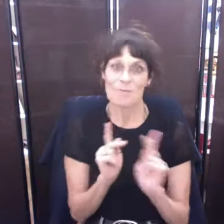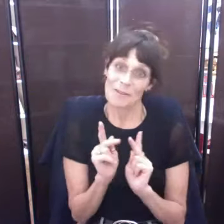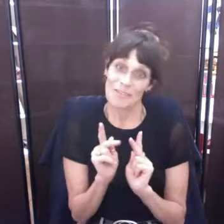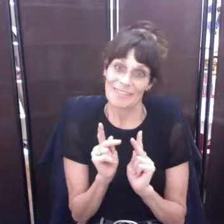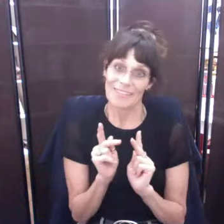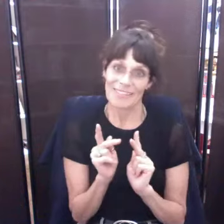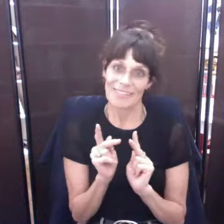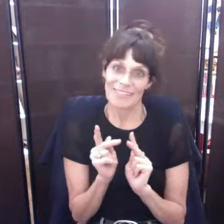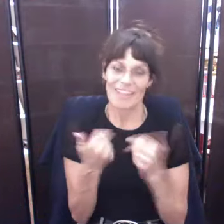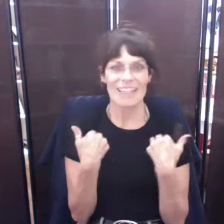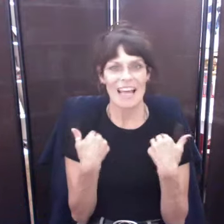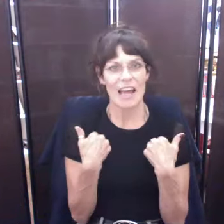and to have this contact with God.